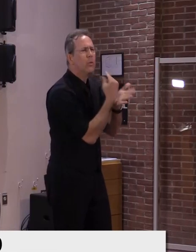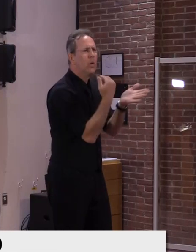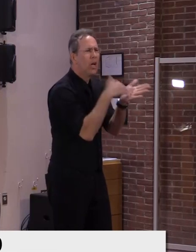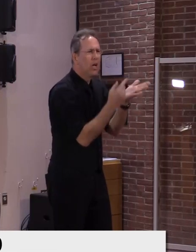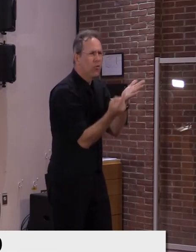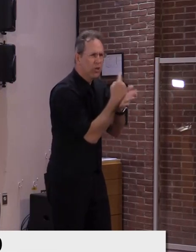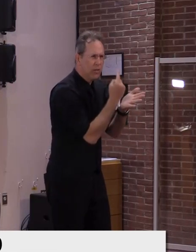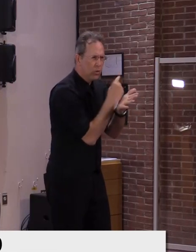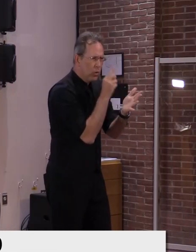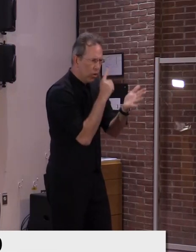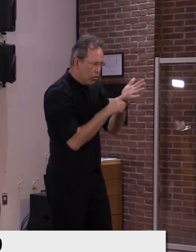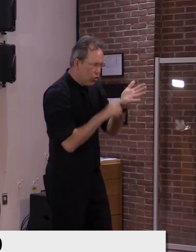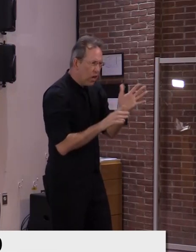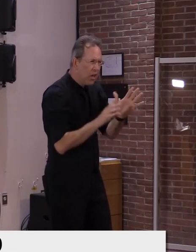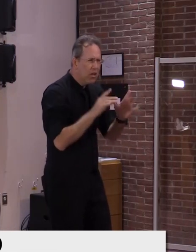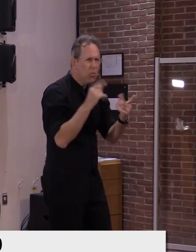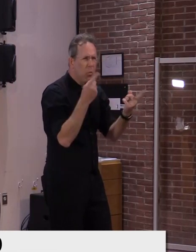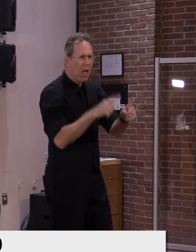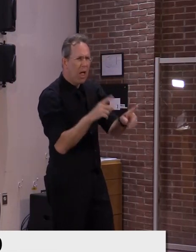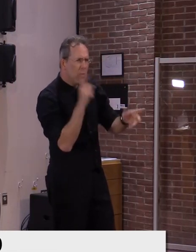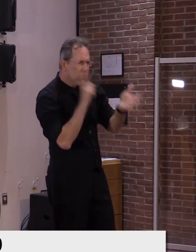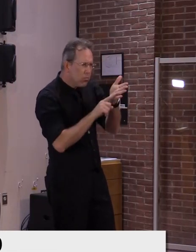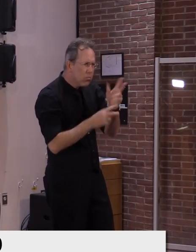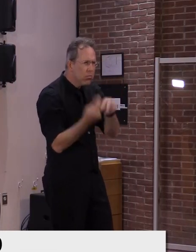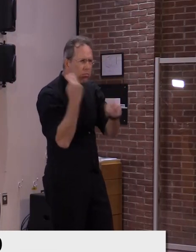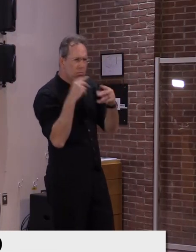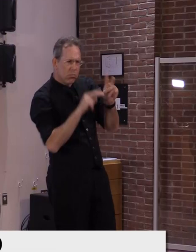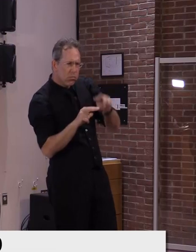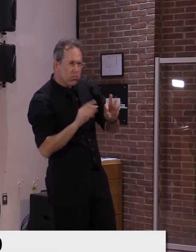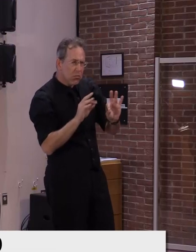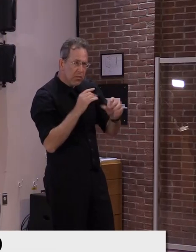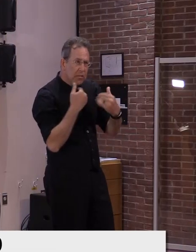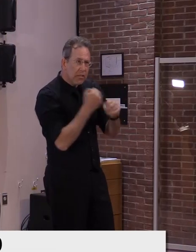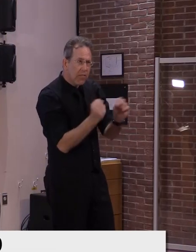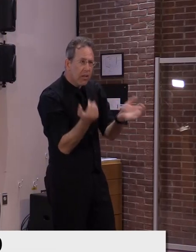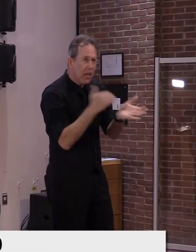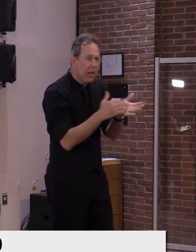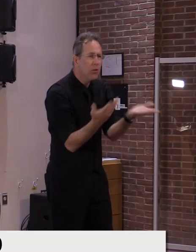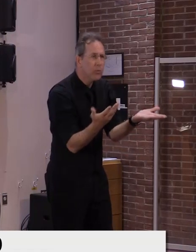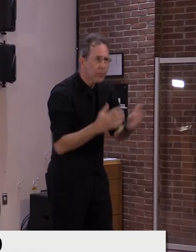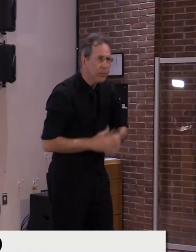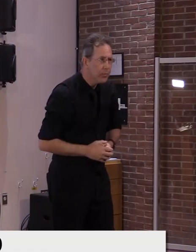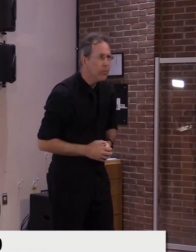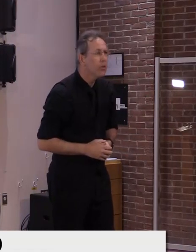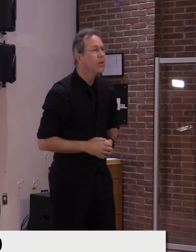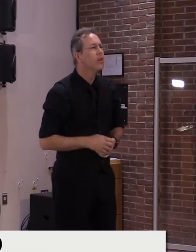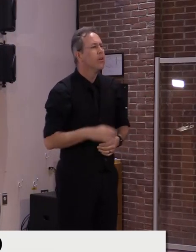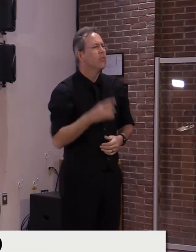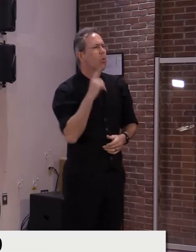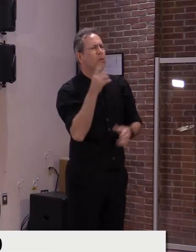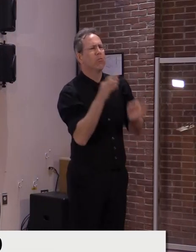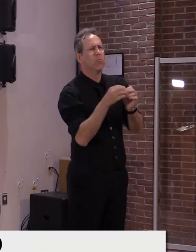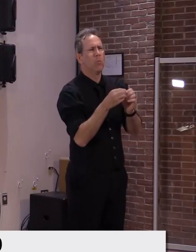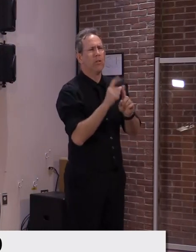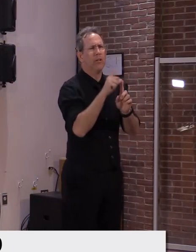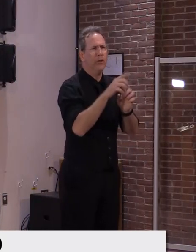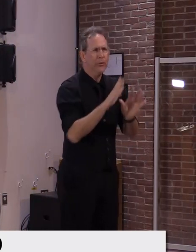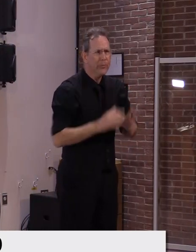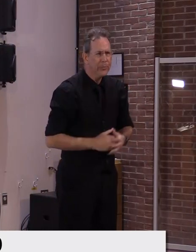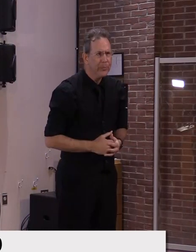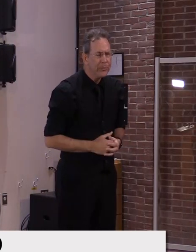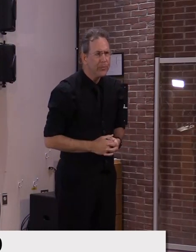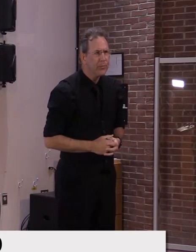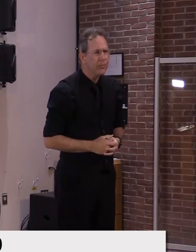the next few days, and will make future recommendations. Again, as I've heard many